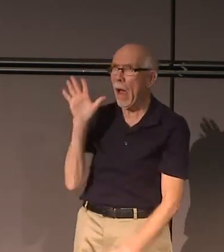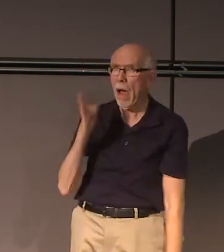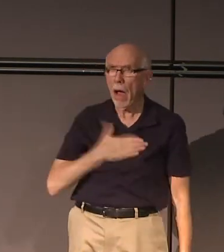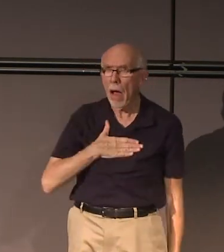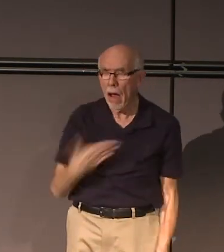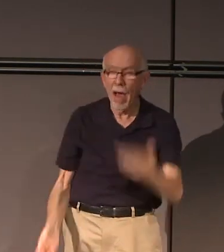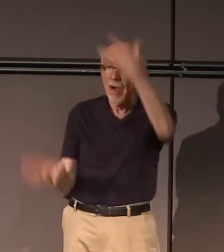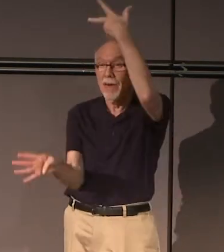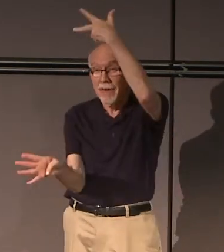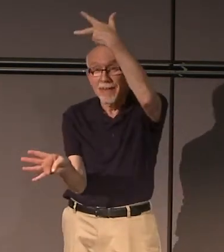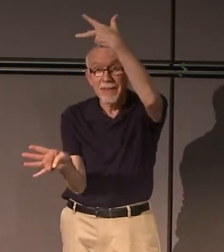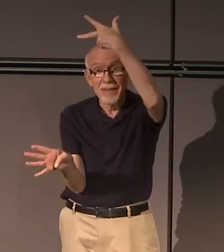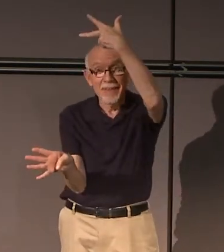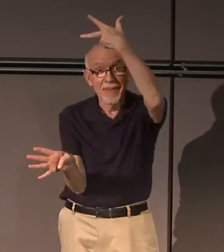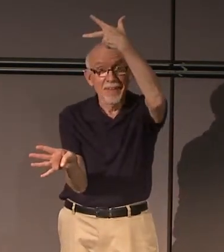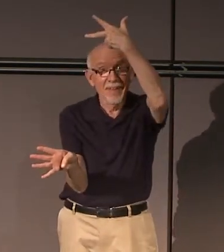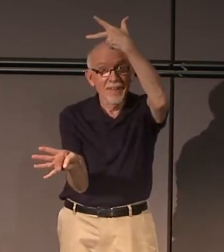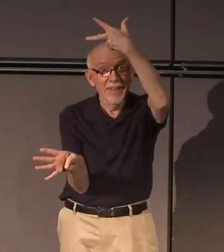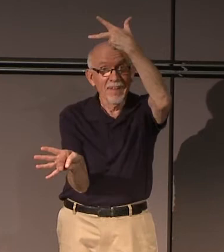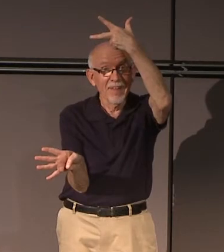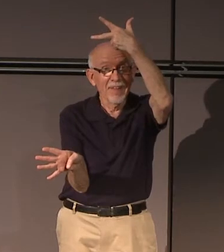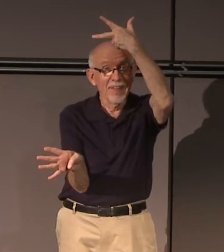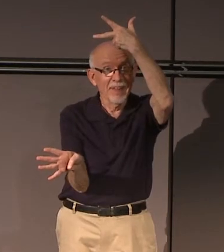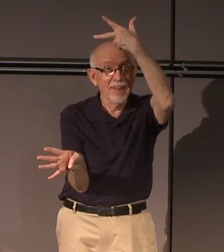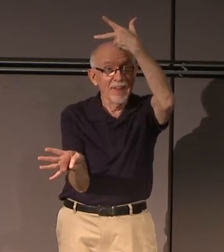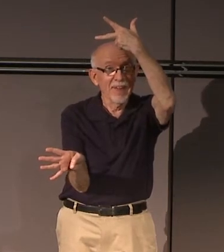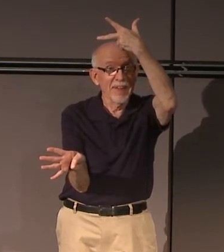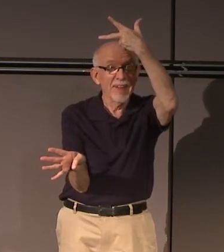and sisters. And then sure enough,